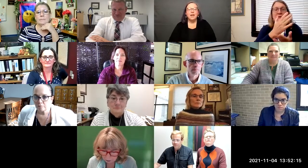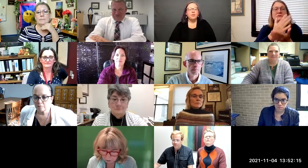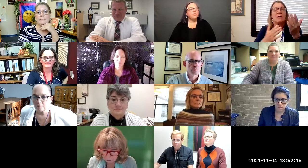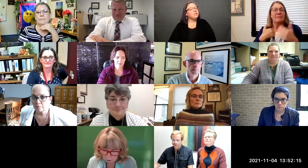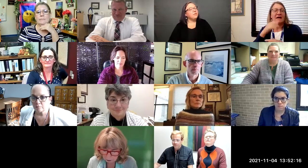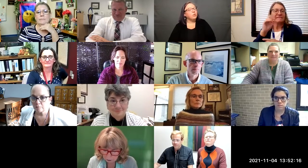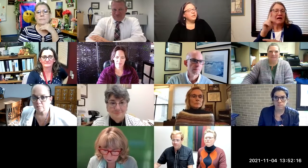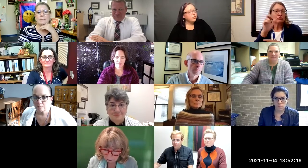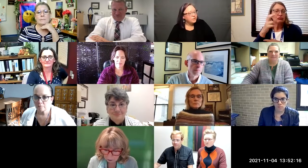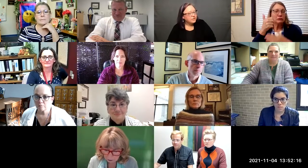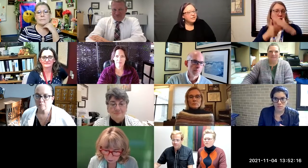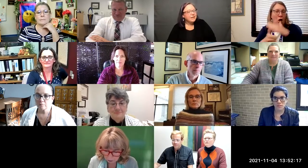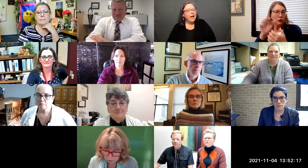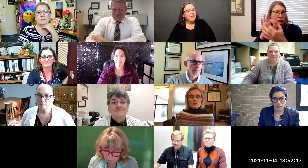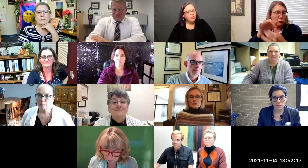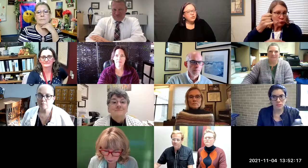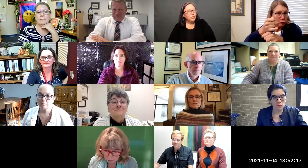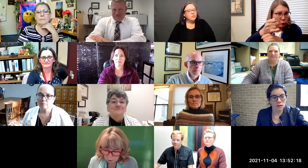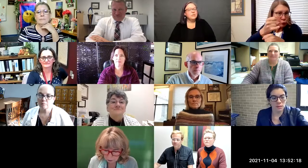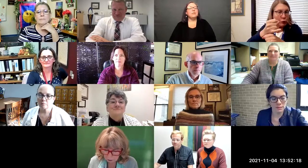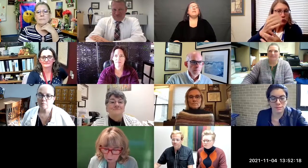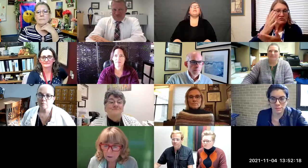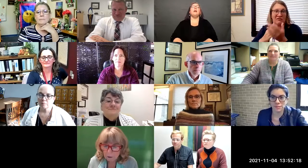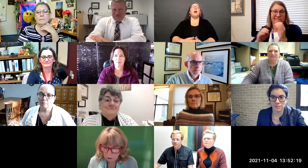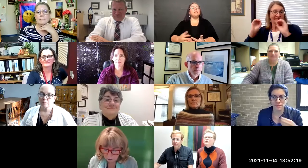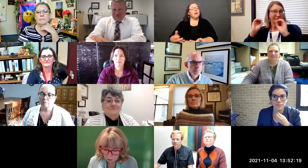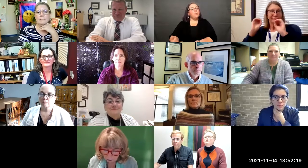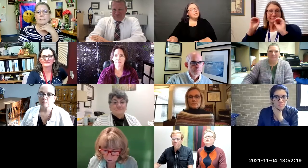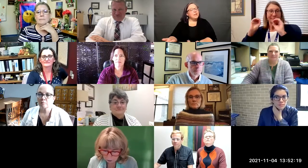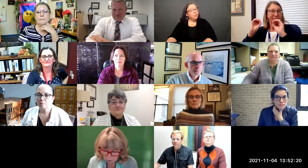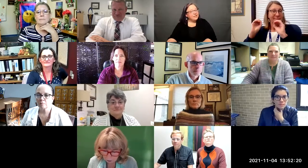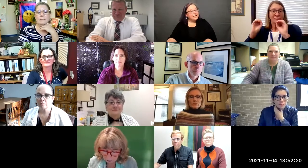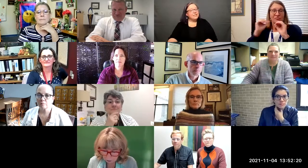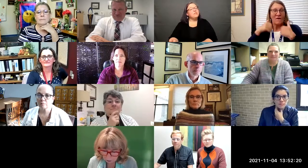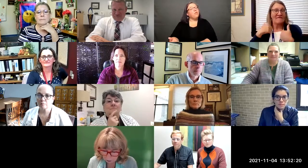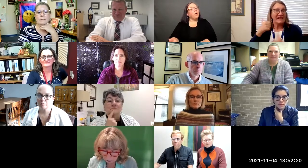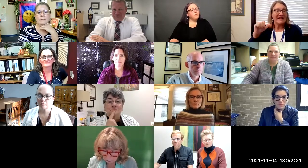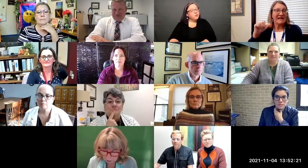established for several years at their schools. Some are separate entities from the